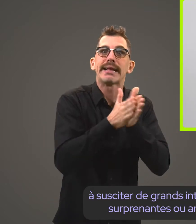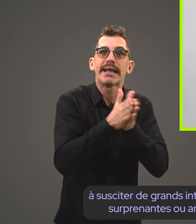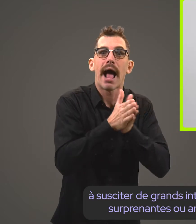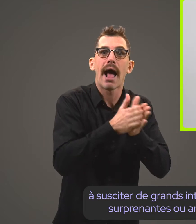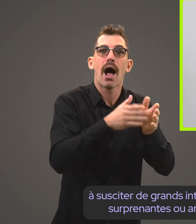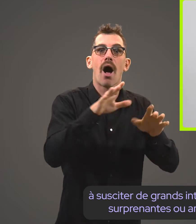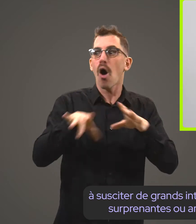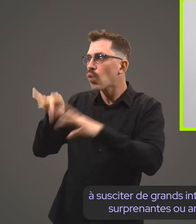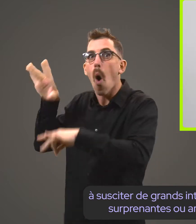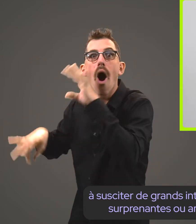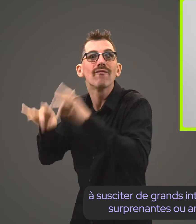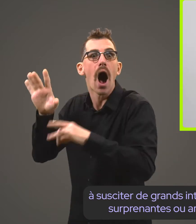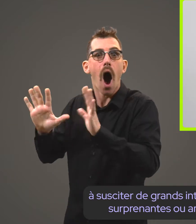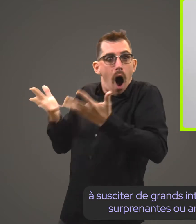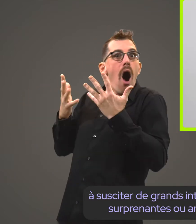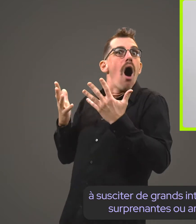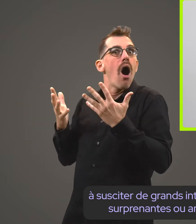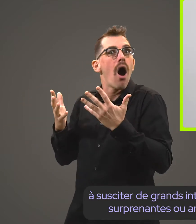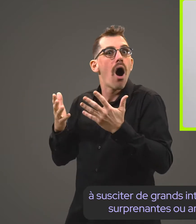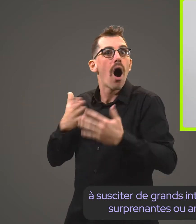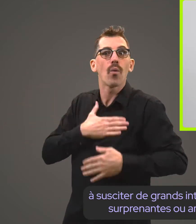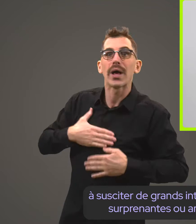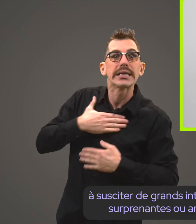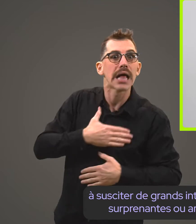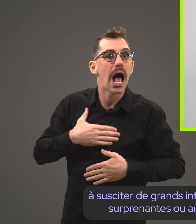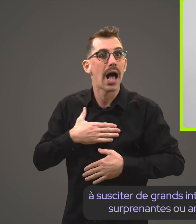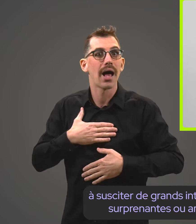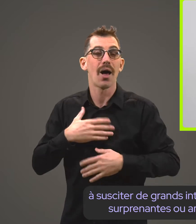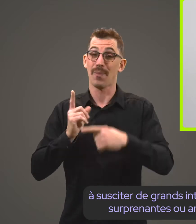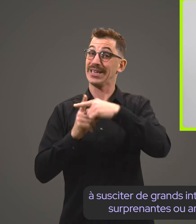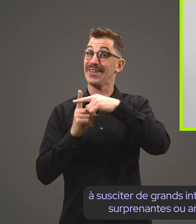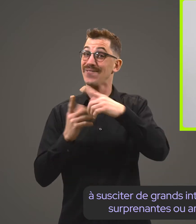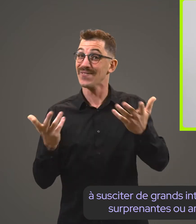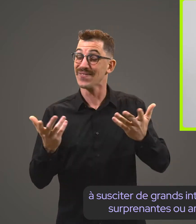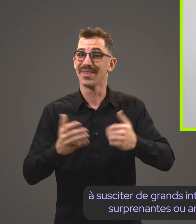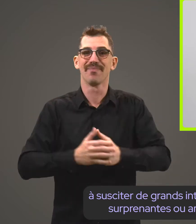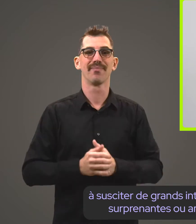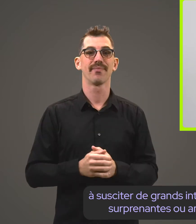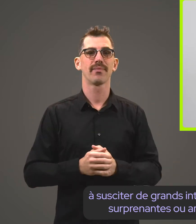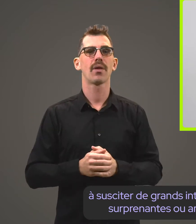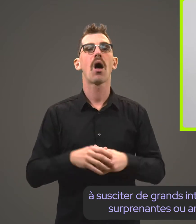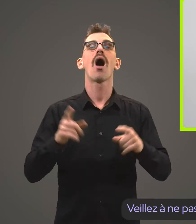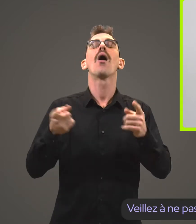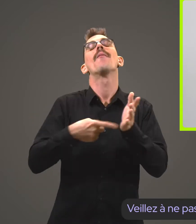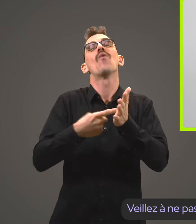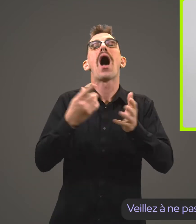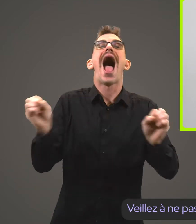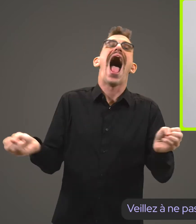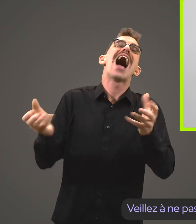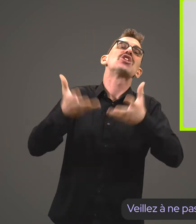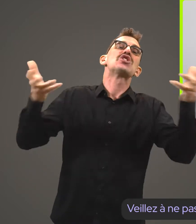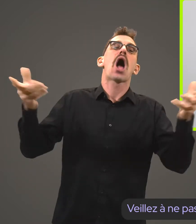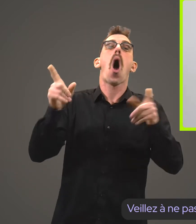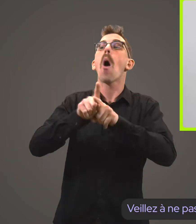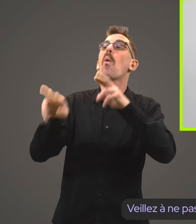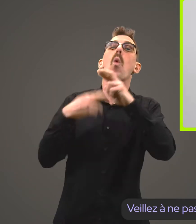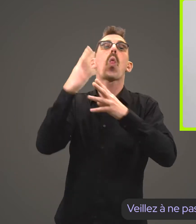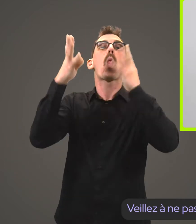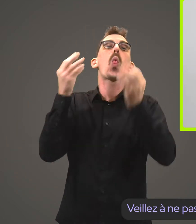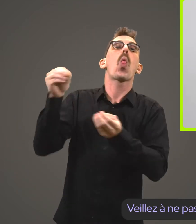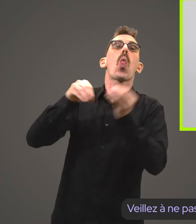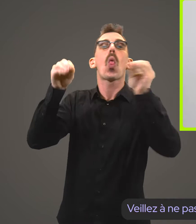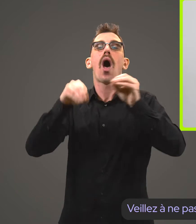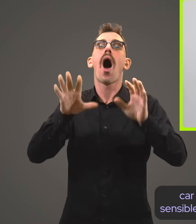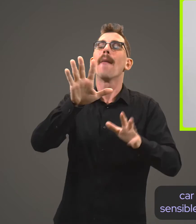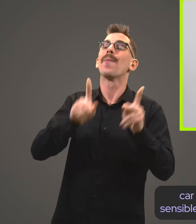interest, such as surprising or entertaining findings, and are positive. Be careful not to overstate